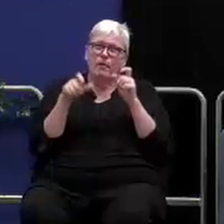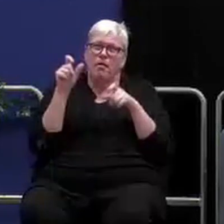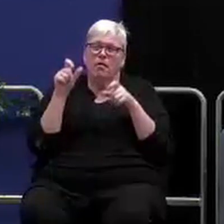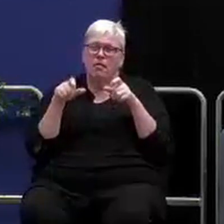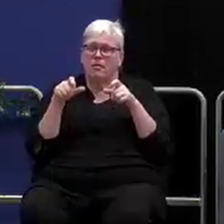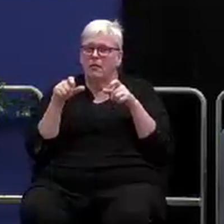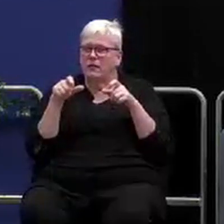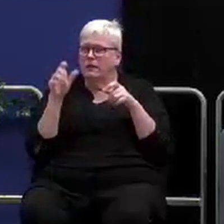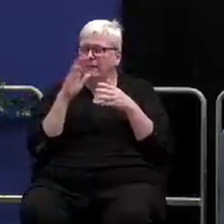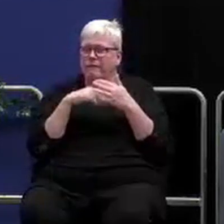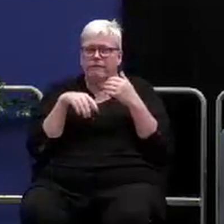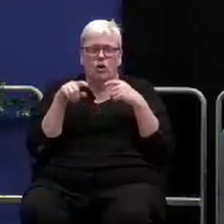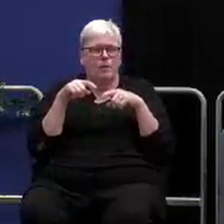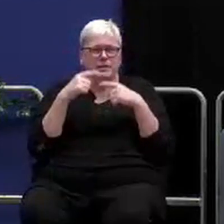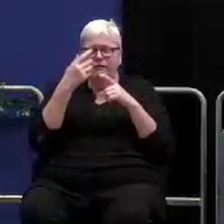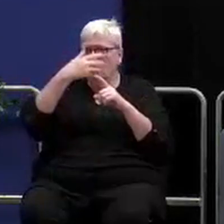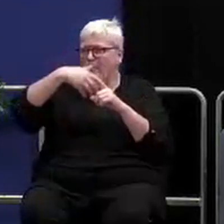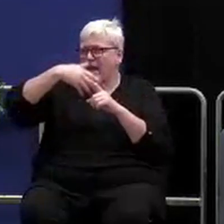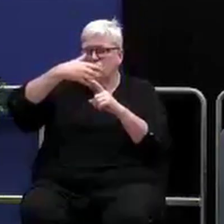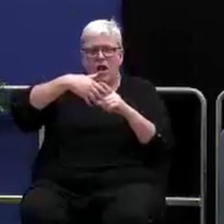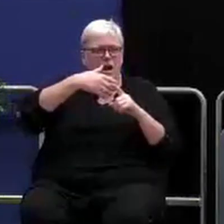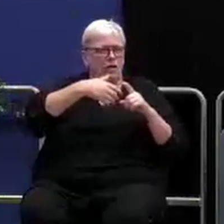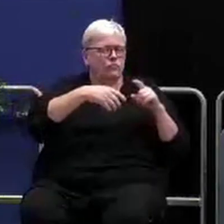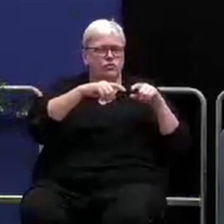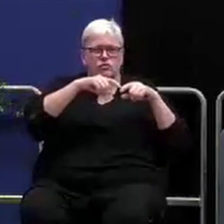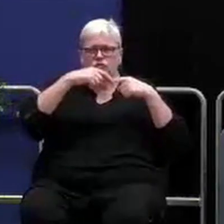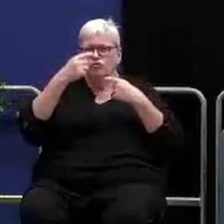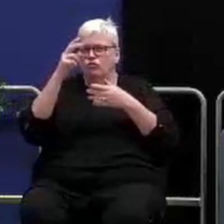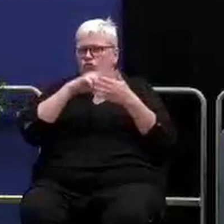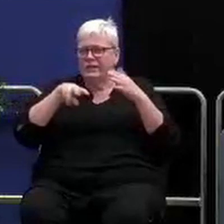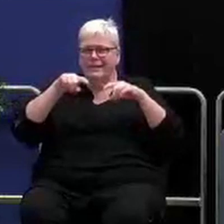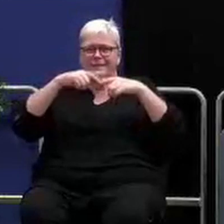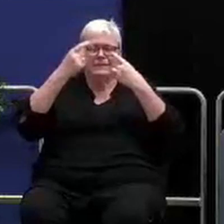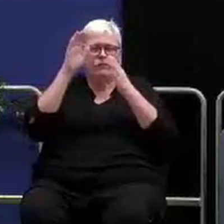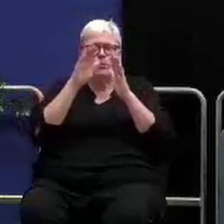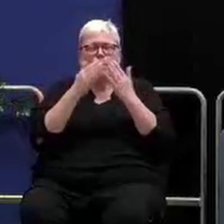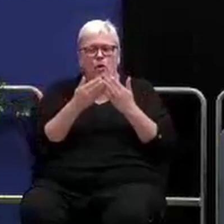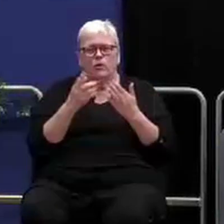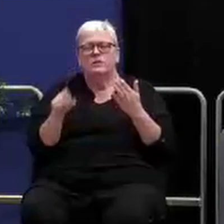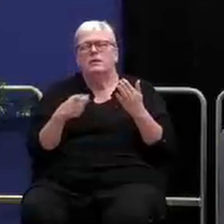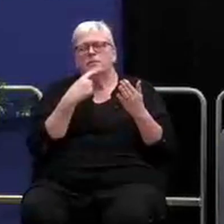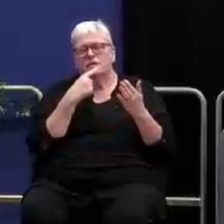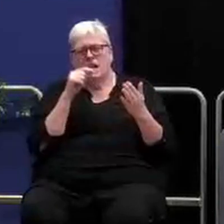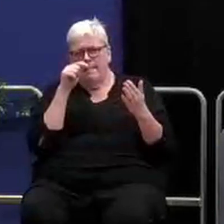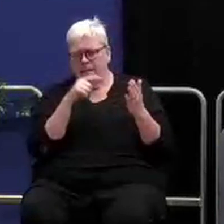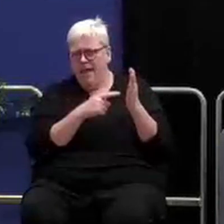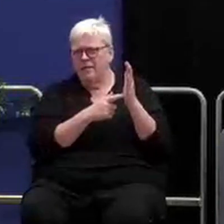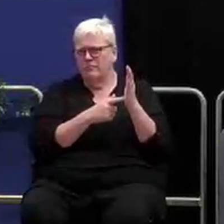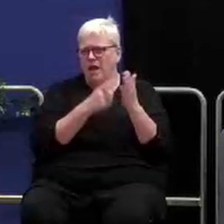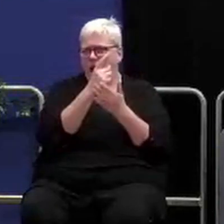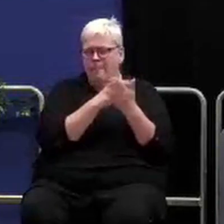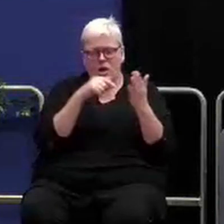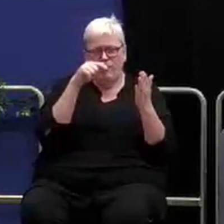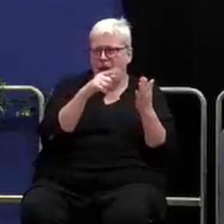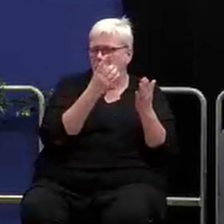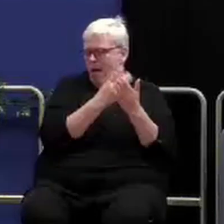who come from very different backgrounds are reading very different books. And people will say, this is a book about this is a book